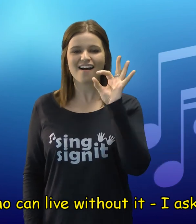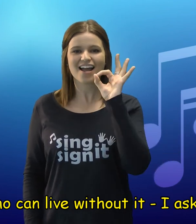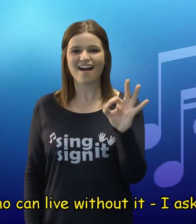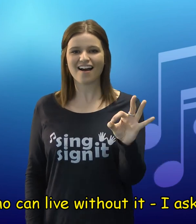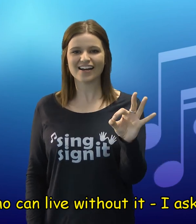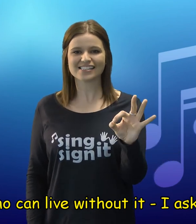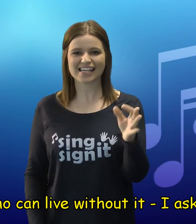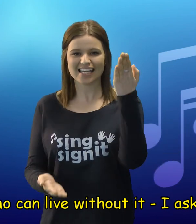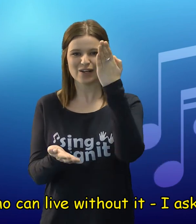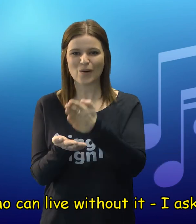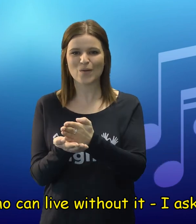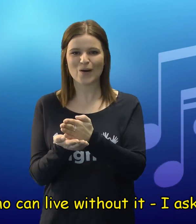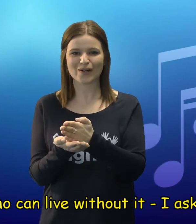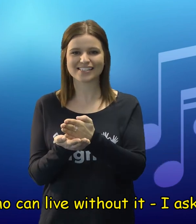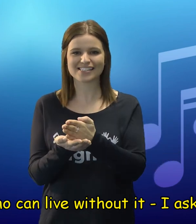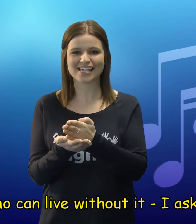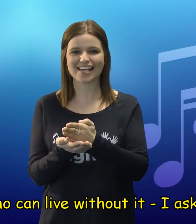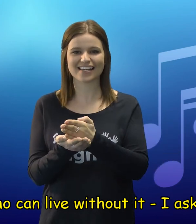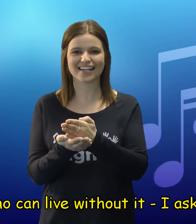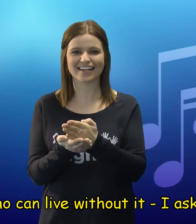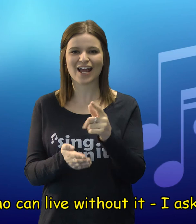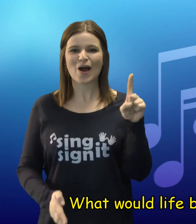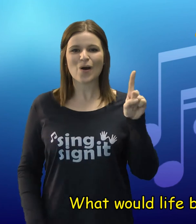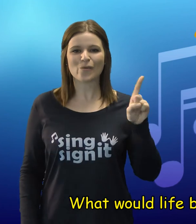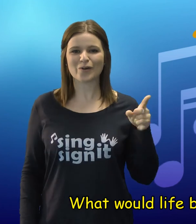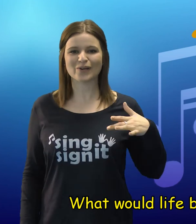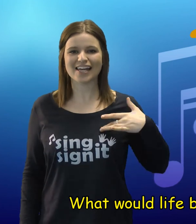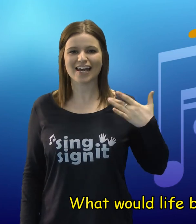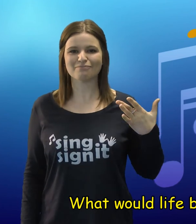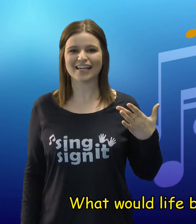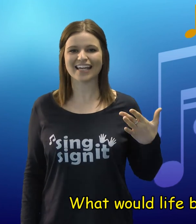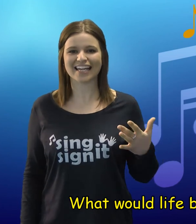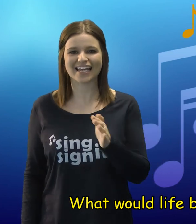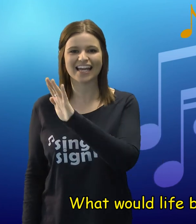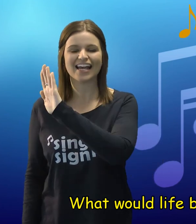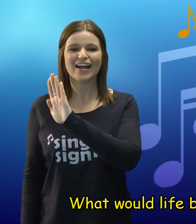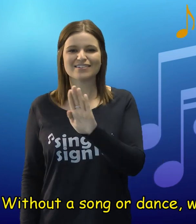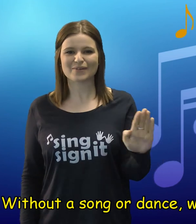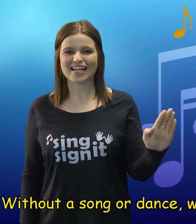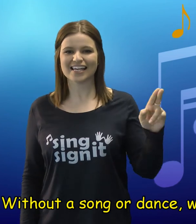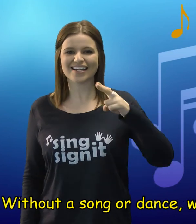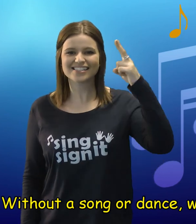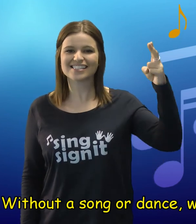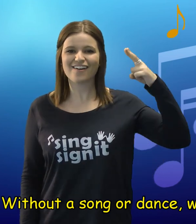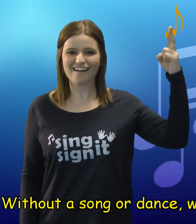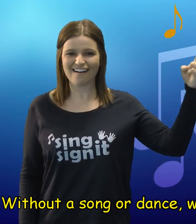I ask in all honesty, what would life be? Without a song